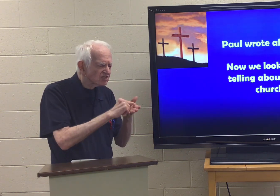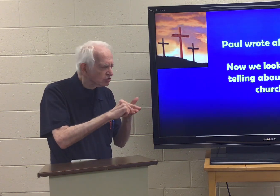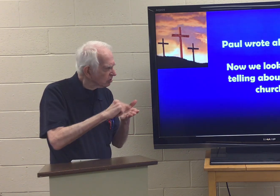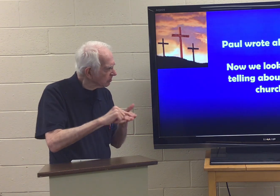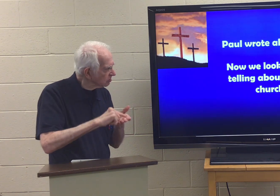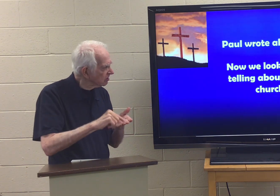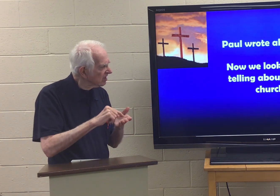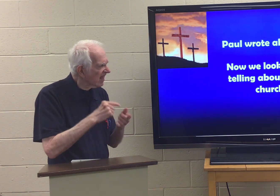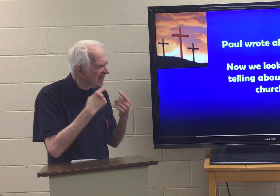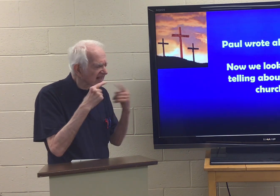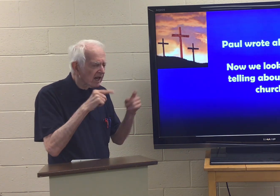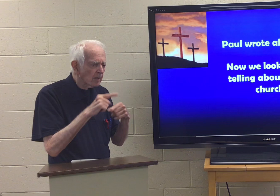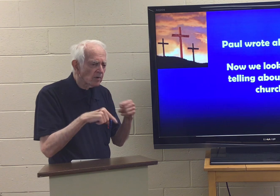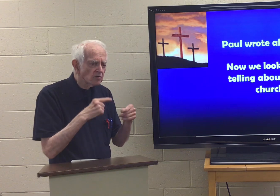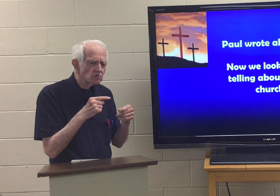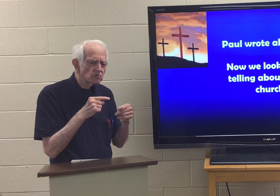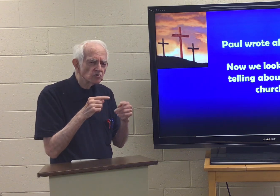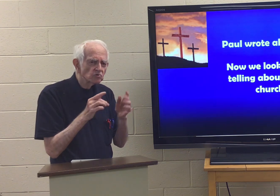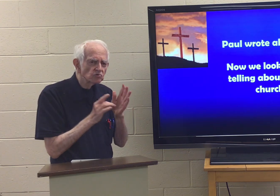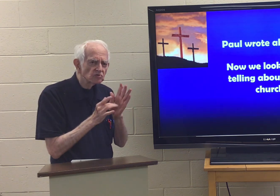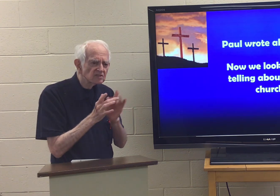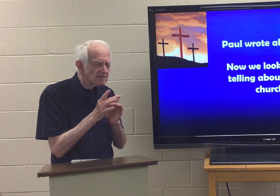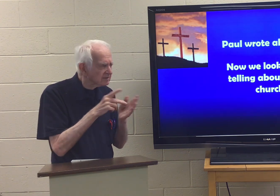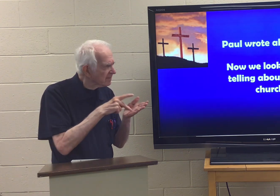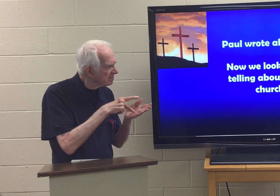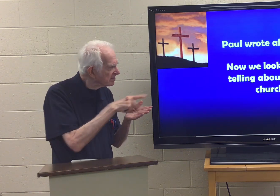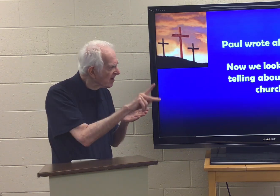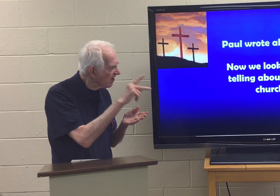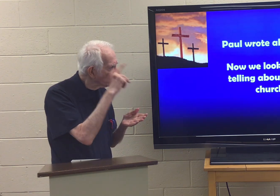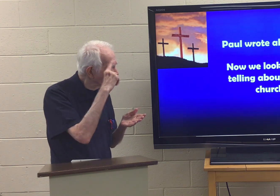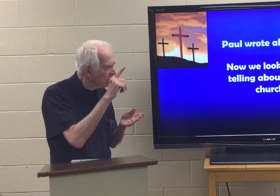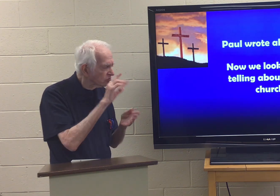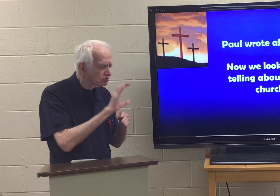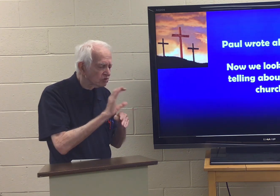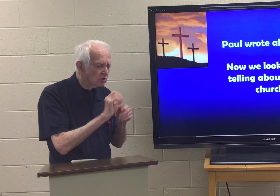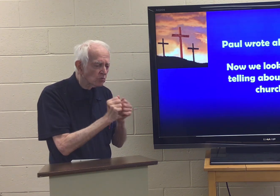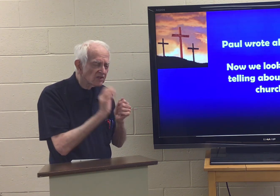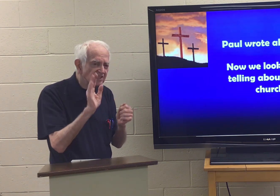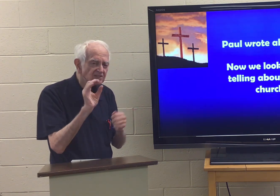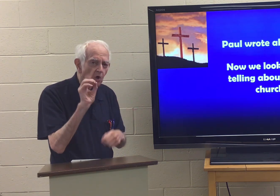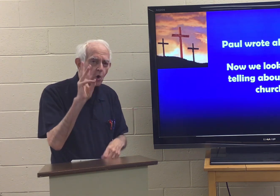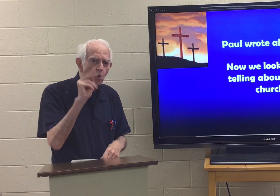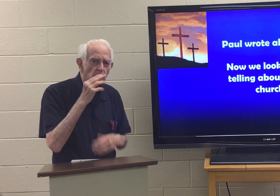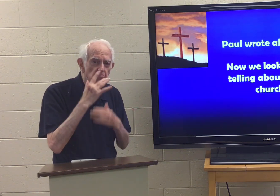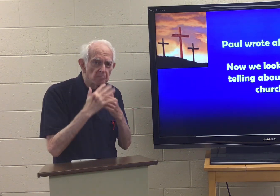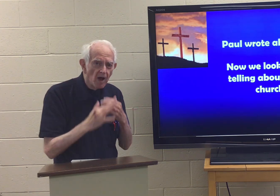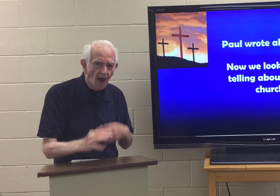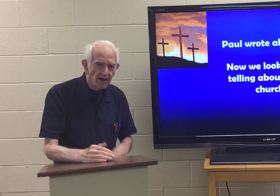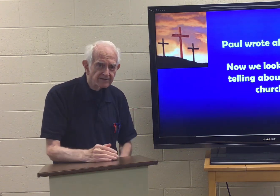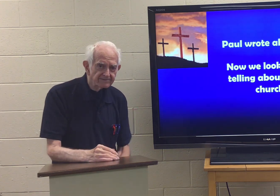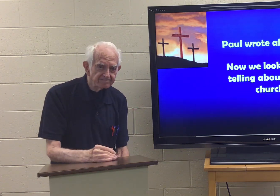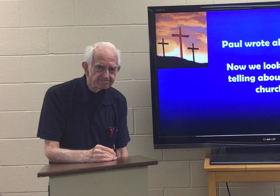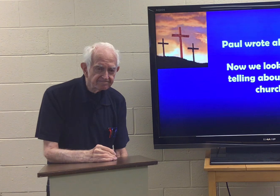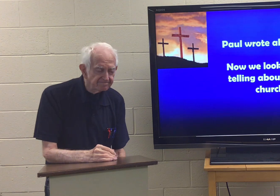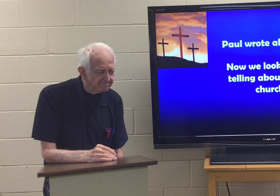Now we look at several scriptures telling me about Jesus paying for the church with his own blood.